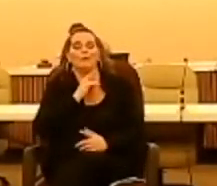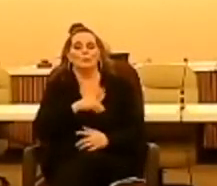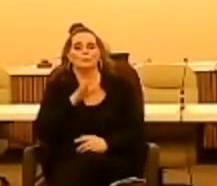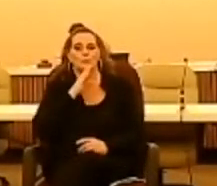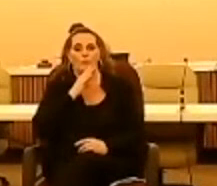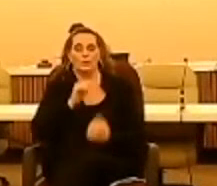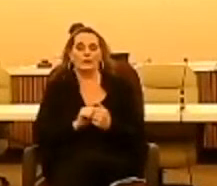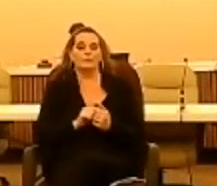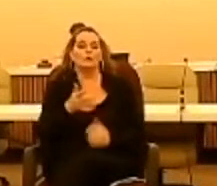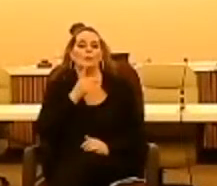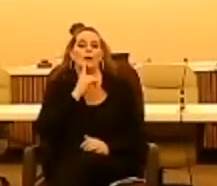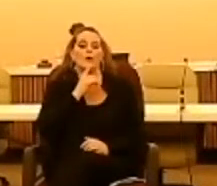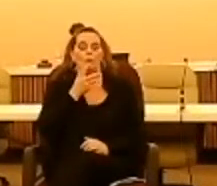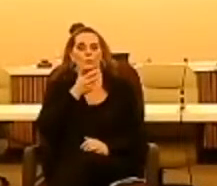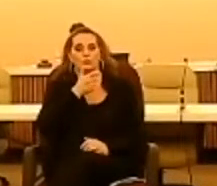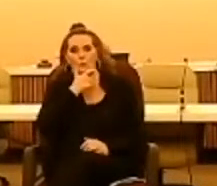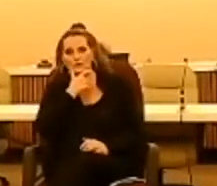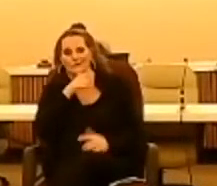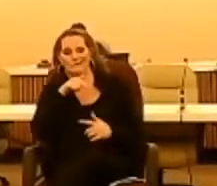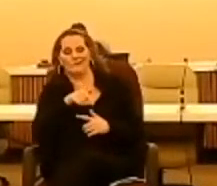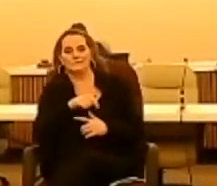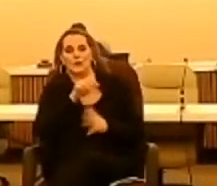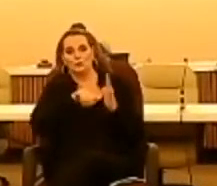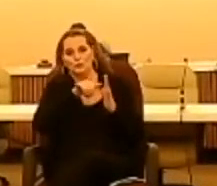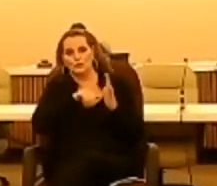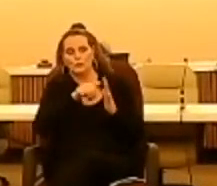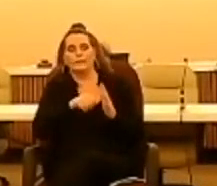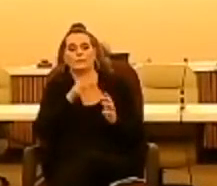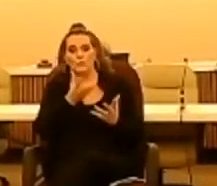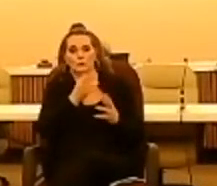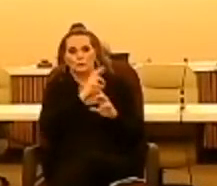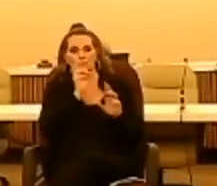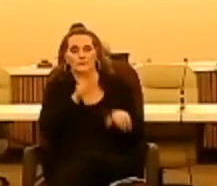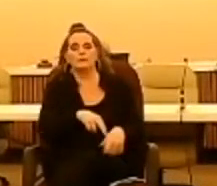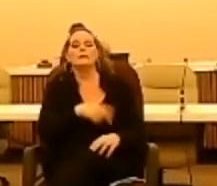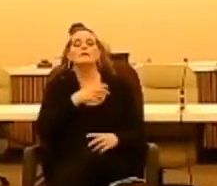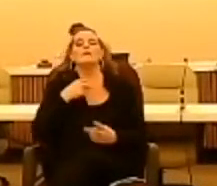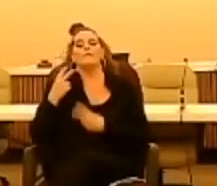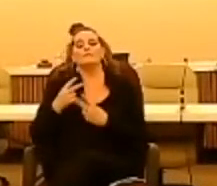meeting on YouTube and wish to respond, please visit